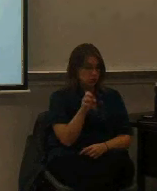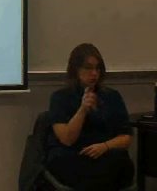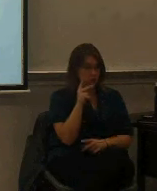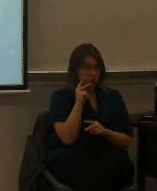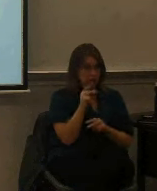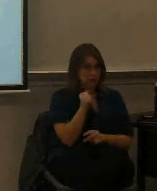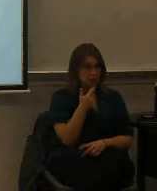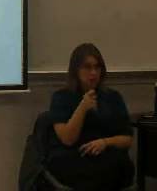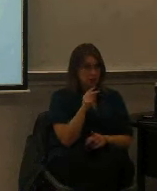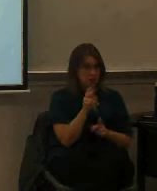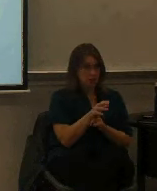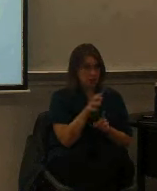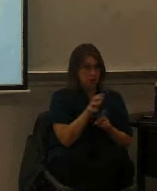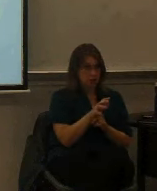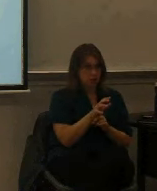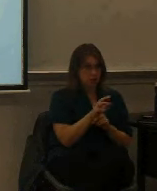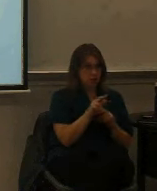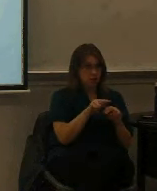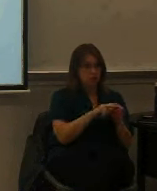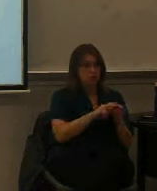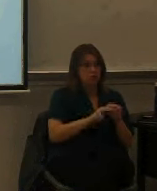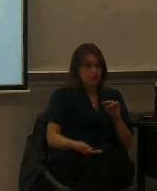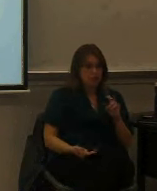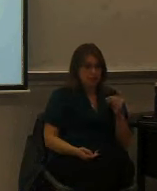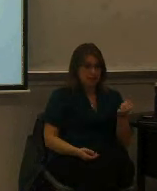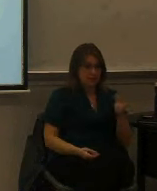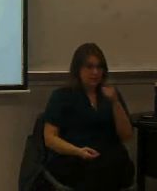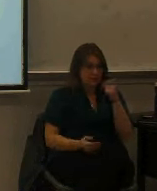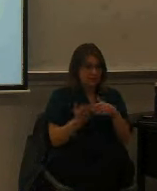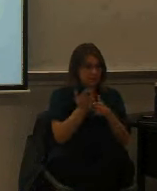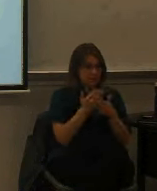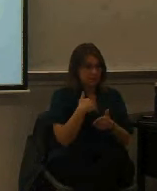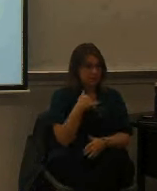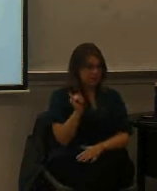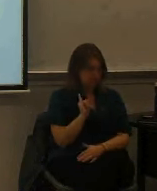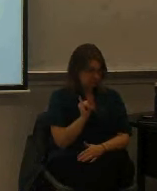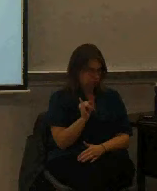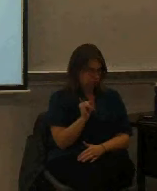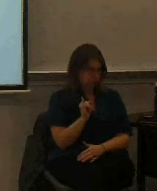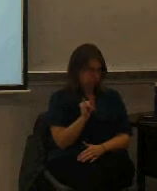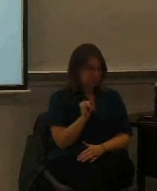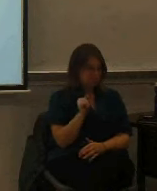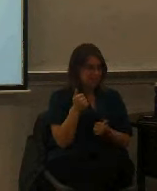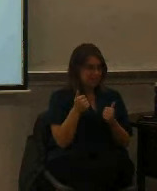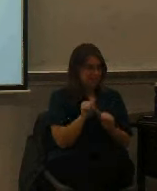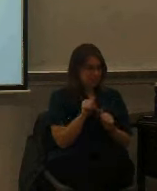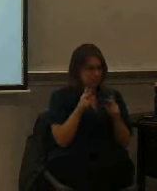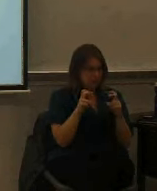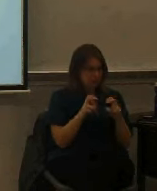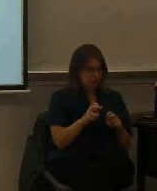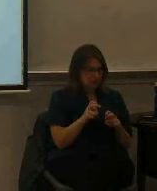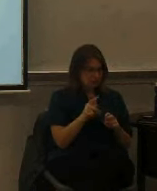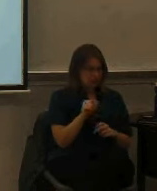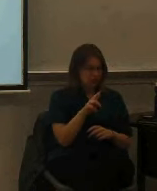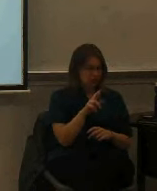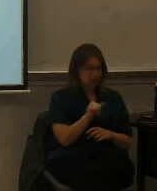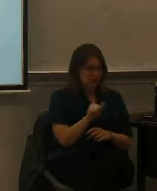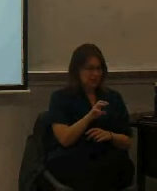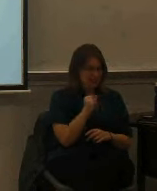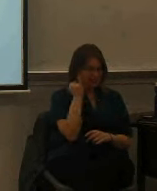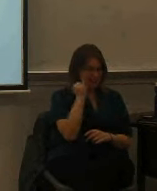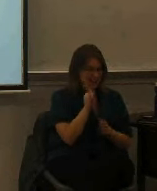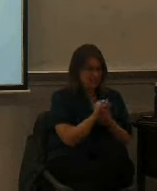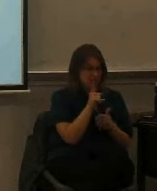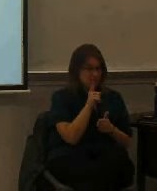algal populations drop immediately because some of those were infected particles. Able to trace down the idea that they really